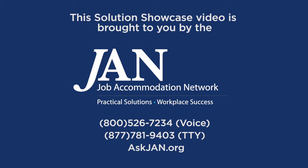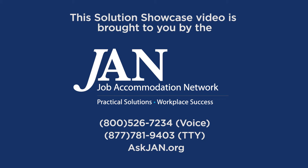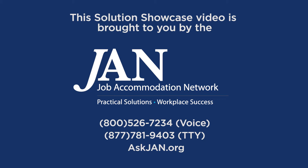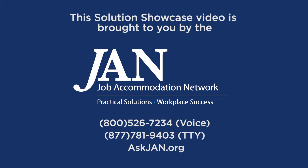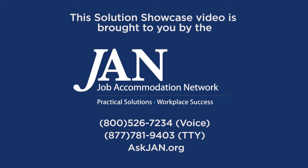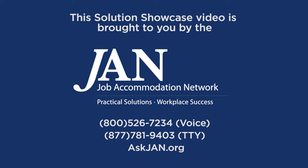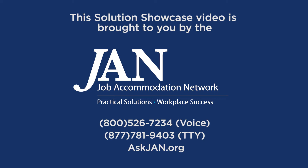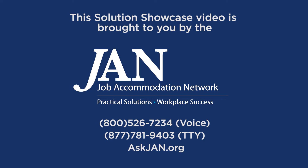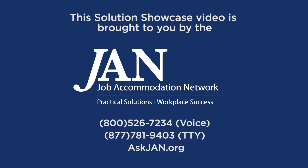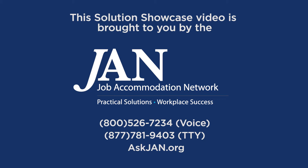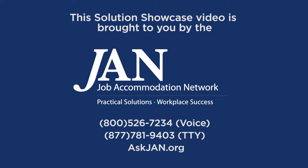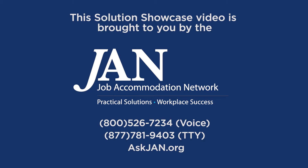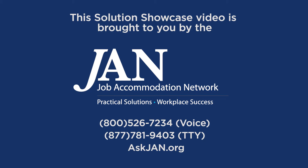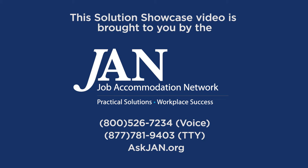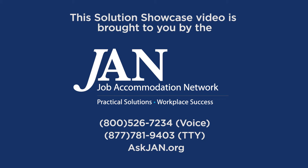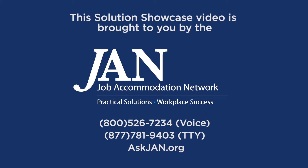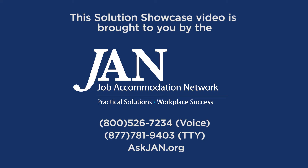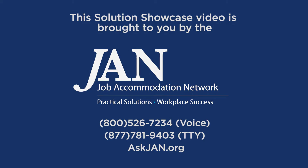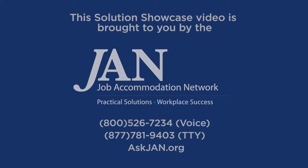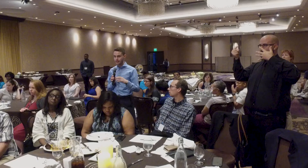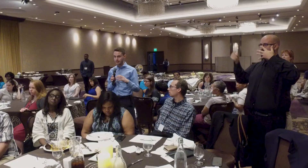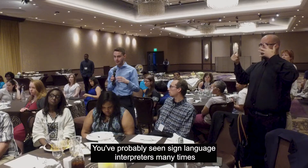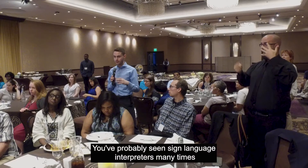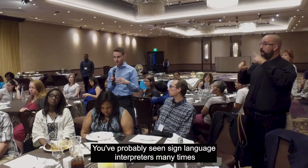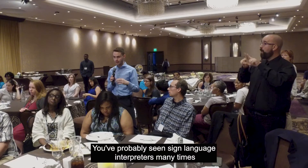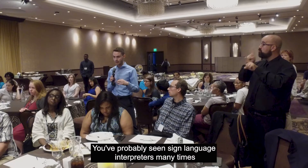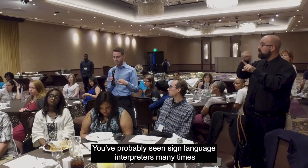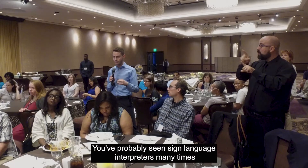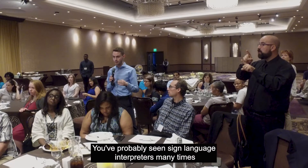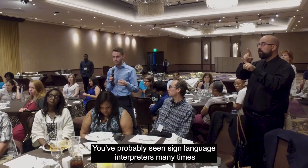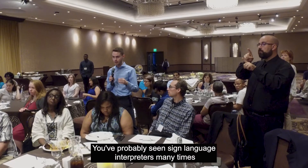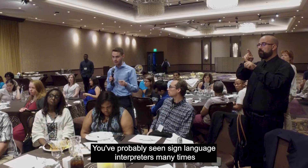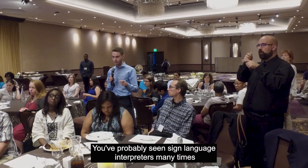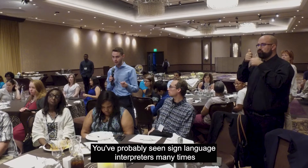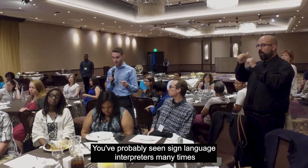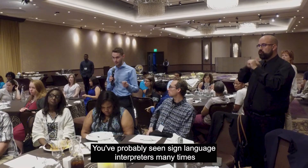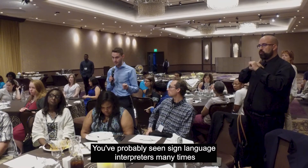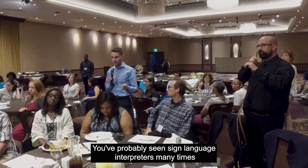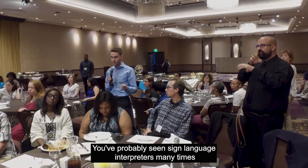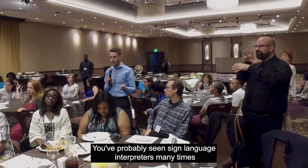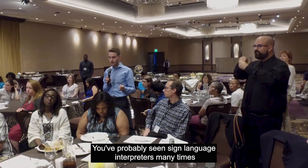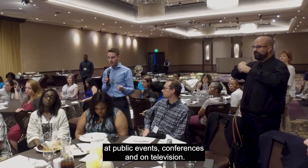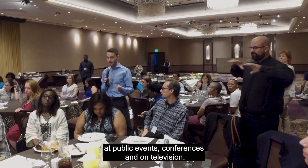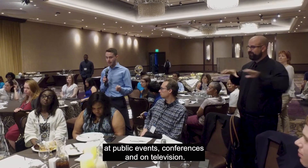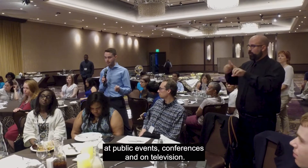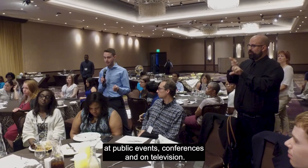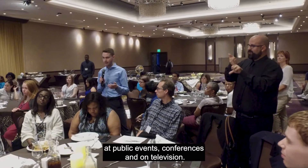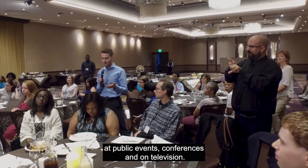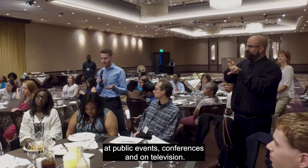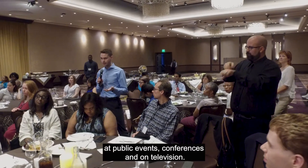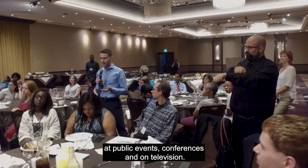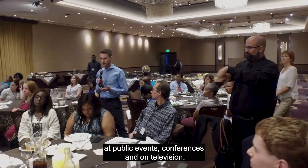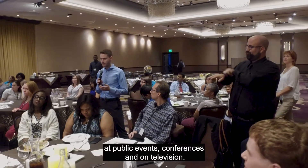877-781-9403 TTY. AskJan.org. You have probably seen sign language interpreters many times at public